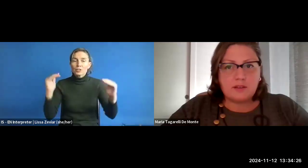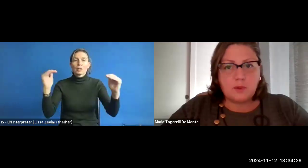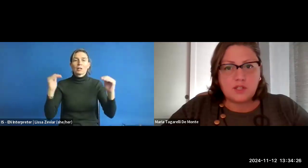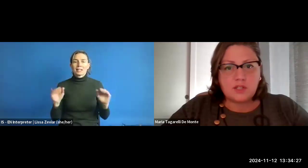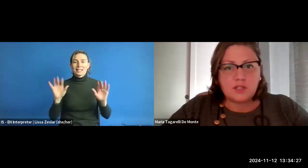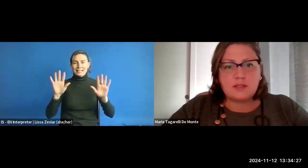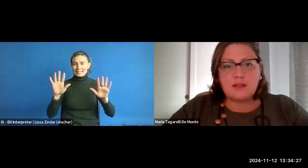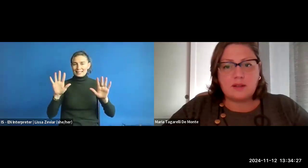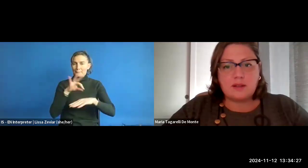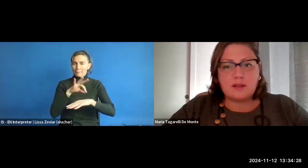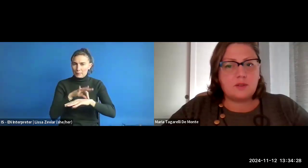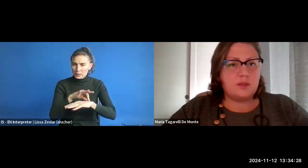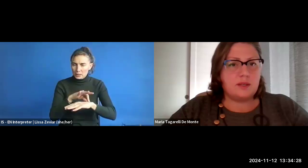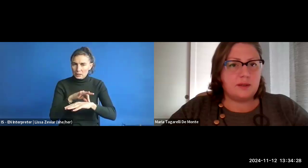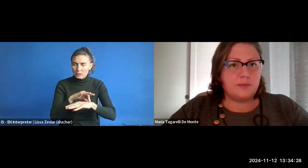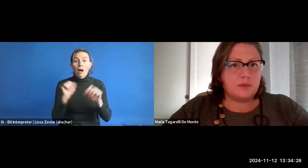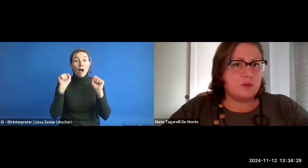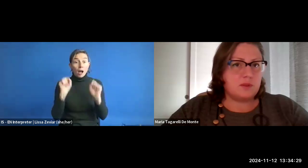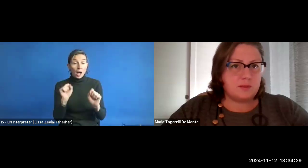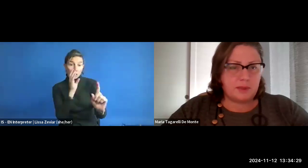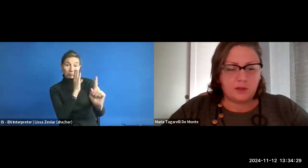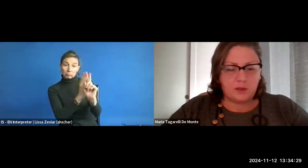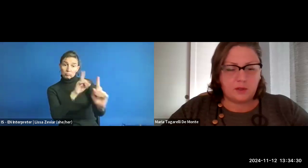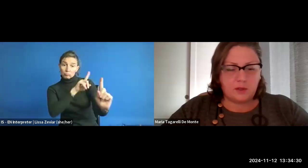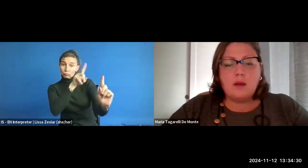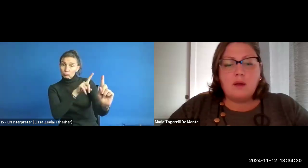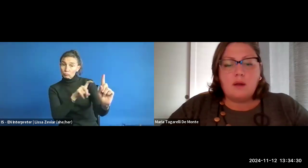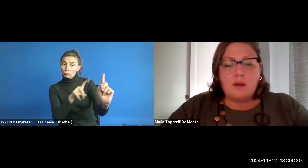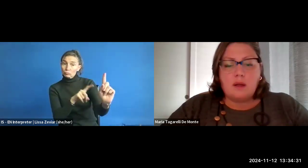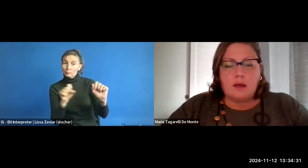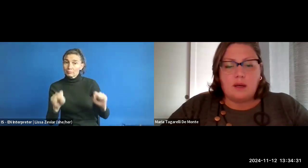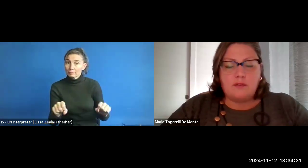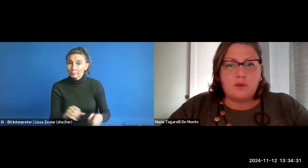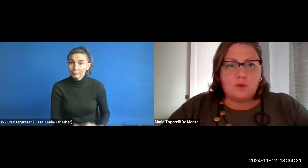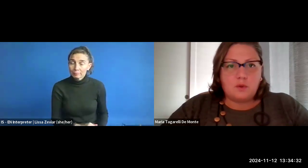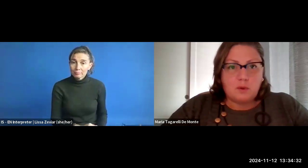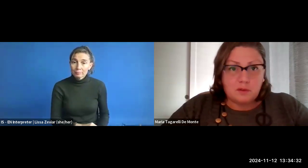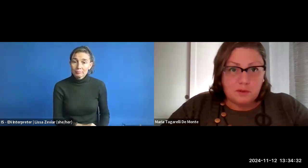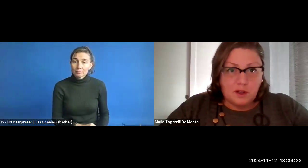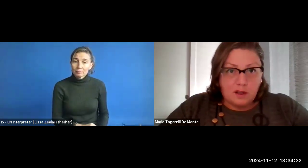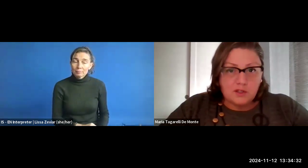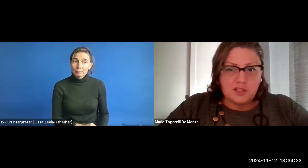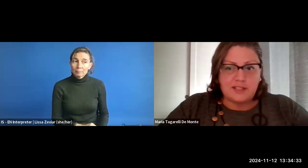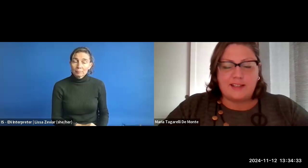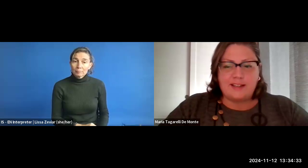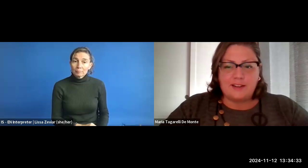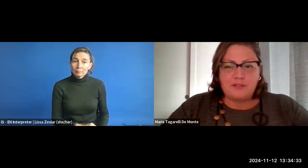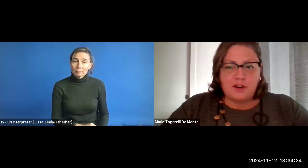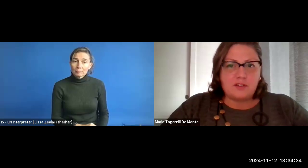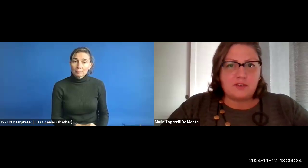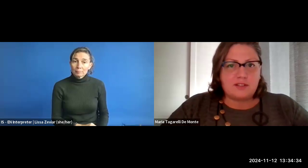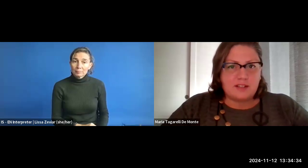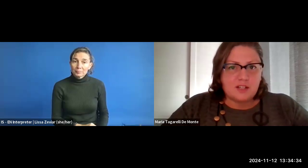which you can ask questions directly to the speaker. If you do want to indulge